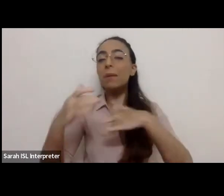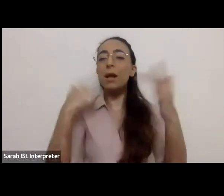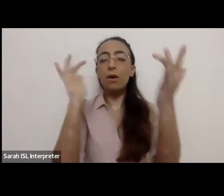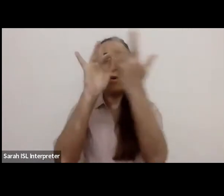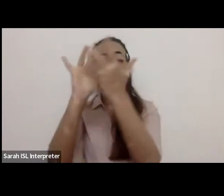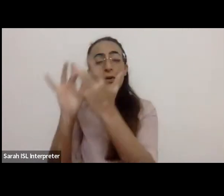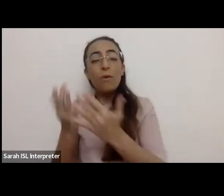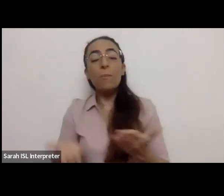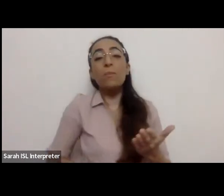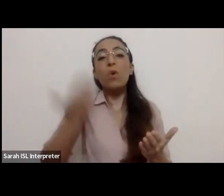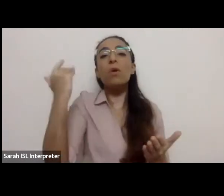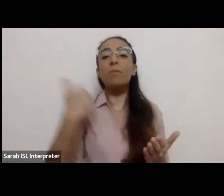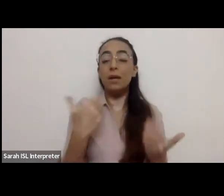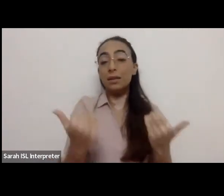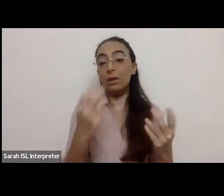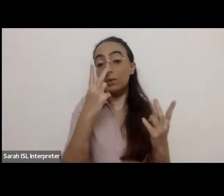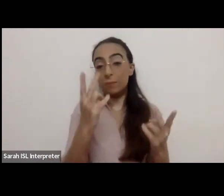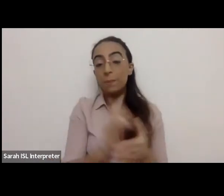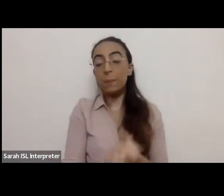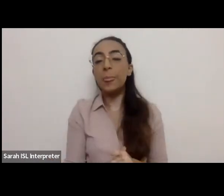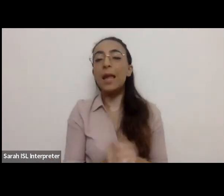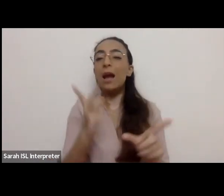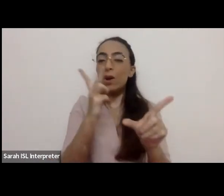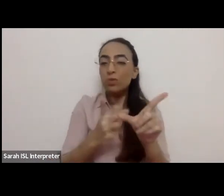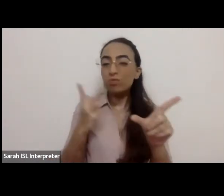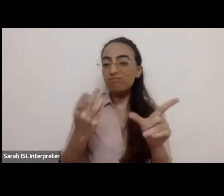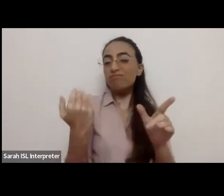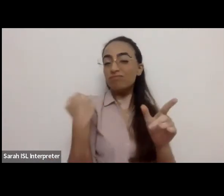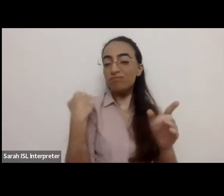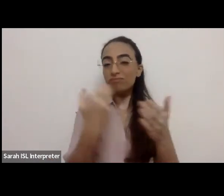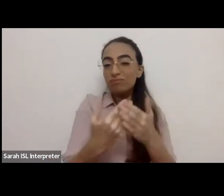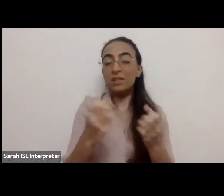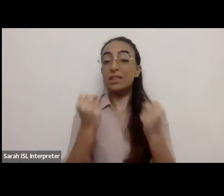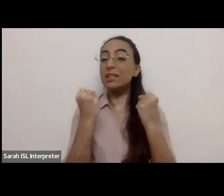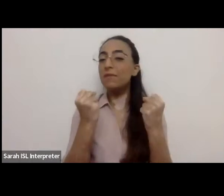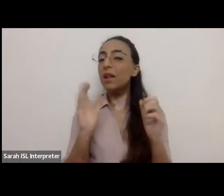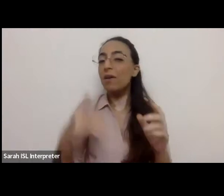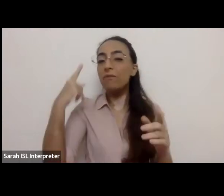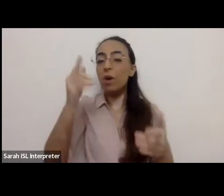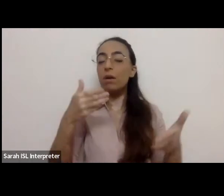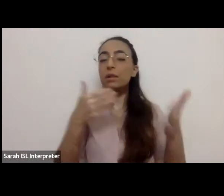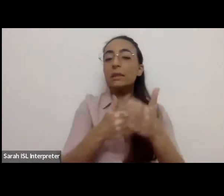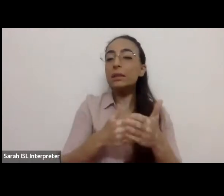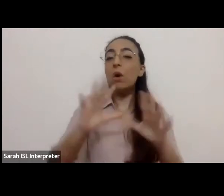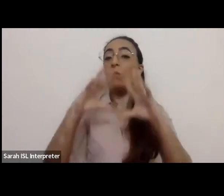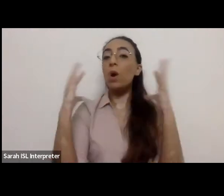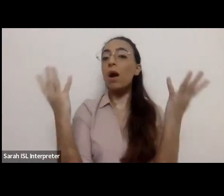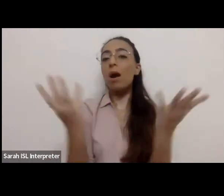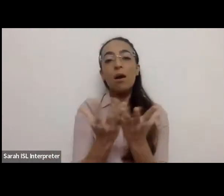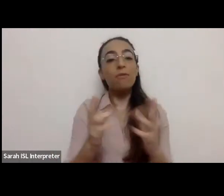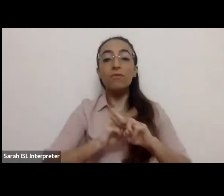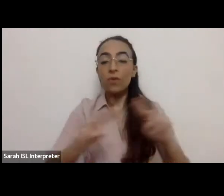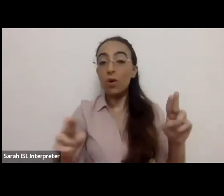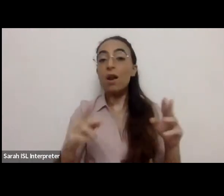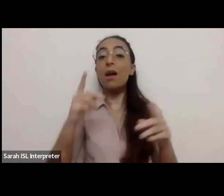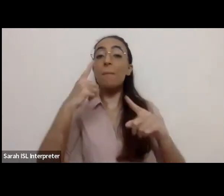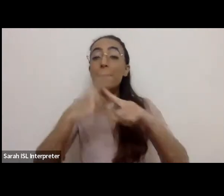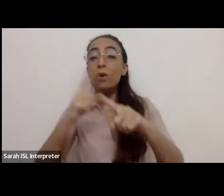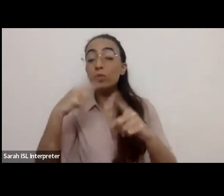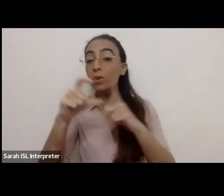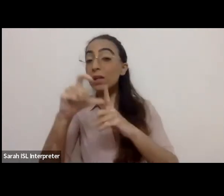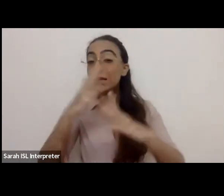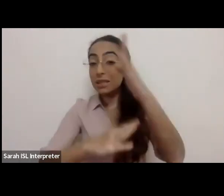rightly mentioned, the last 2 years has been extremely difficult for the entire world, and persons with disability in